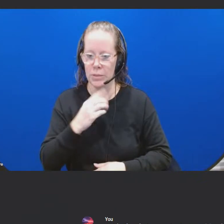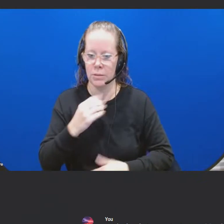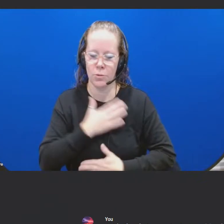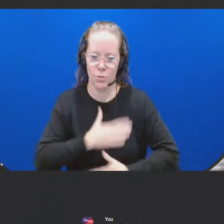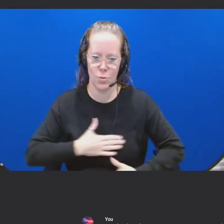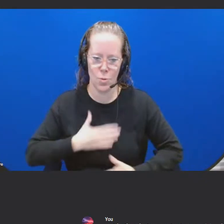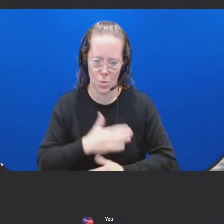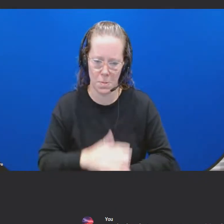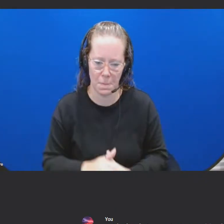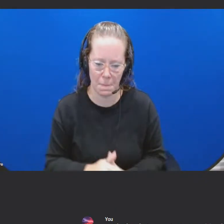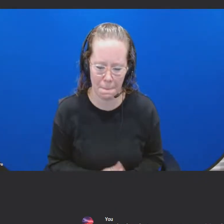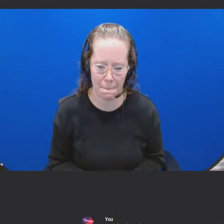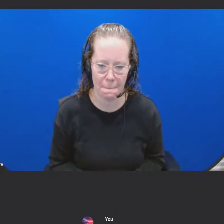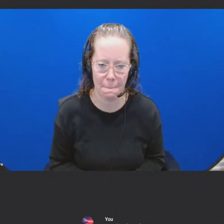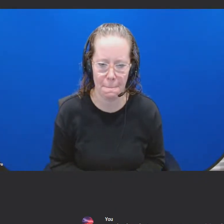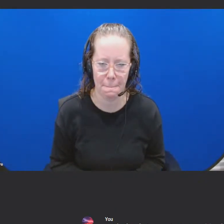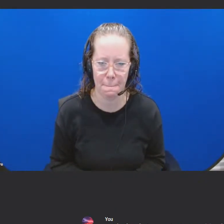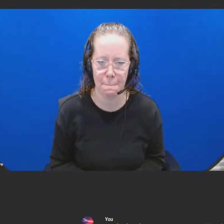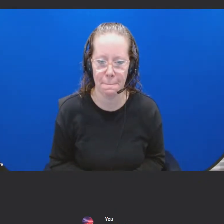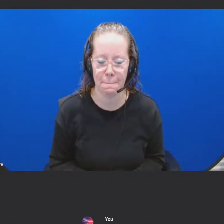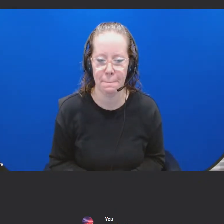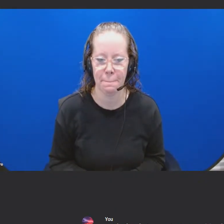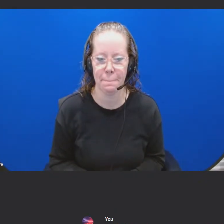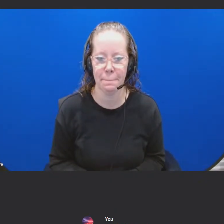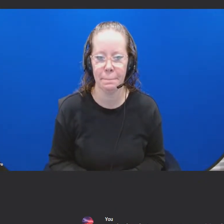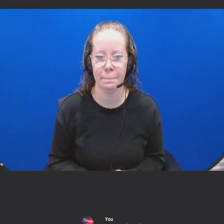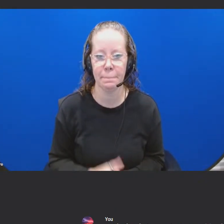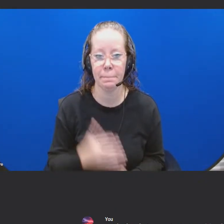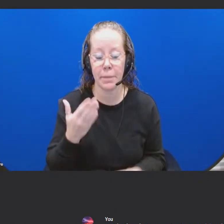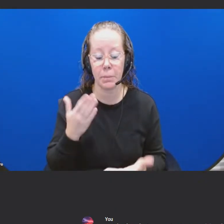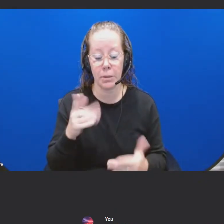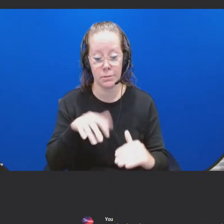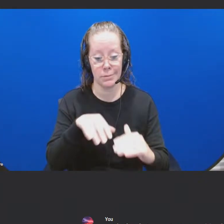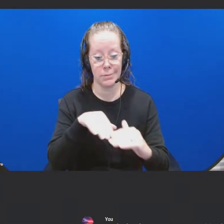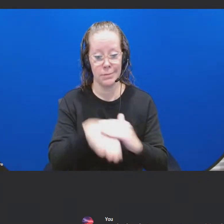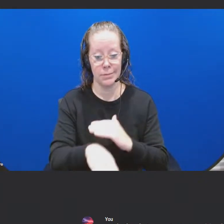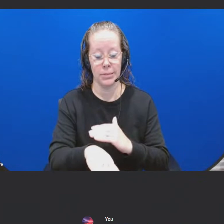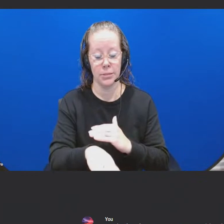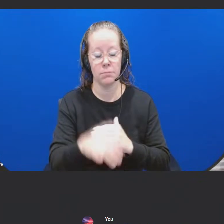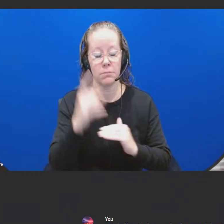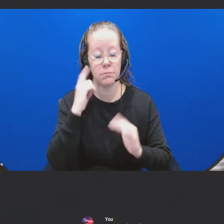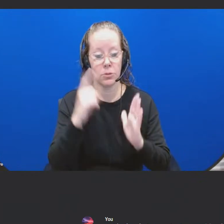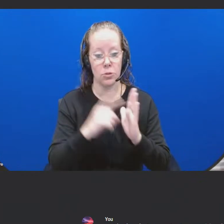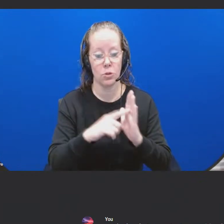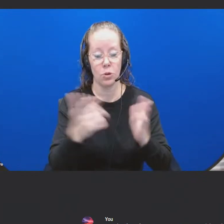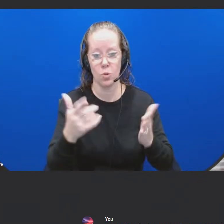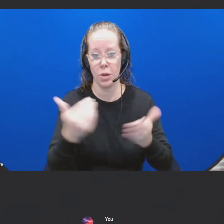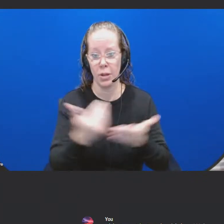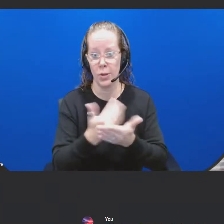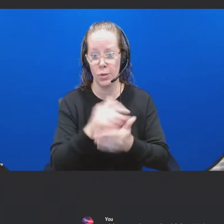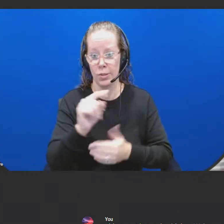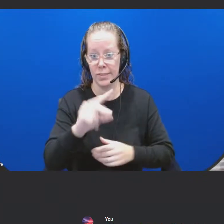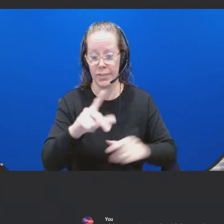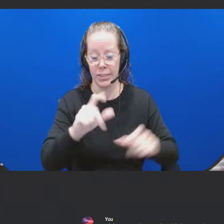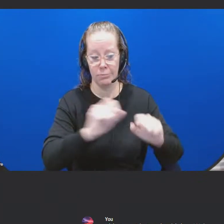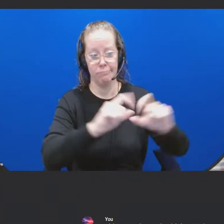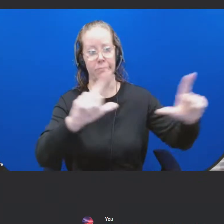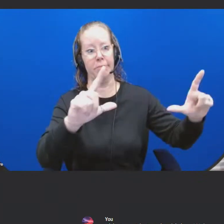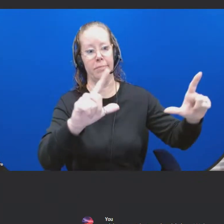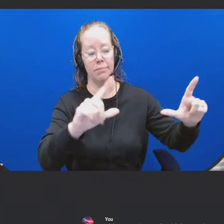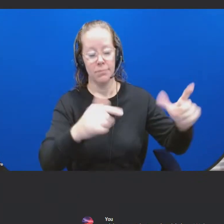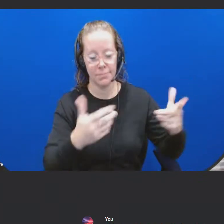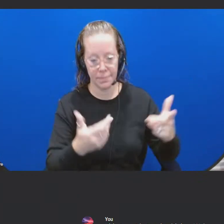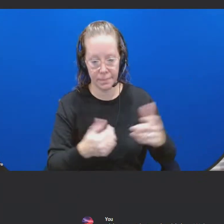So when you come in, you may notice the large TVs that have been put up. We just finished completing